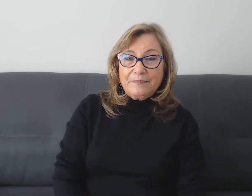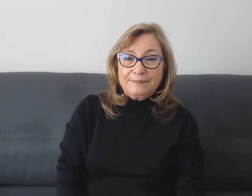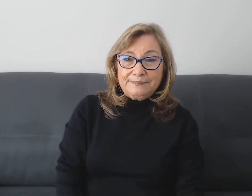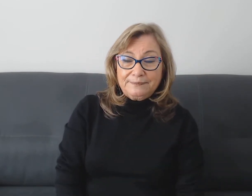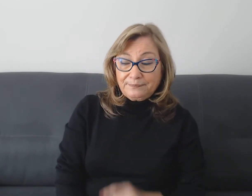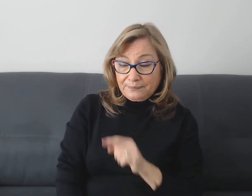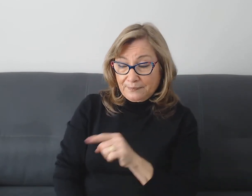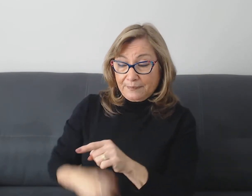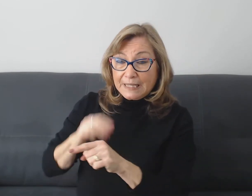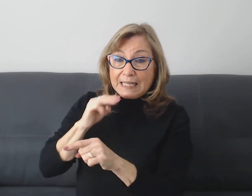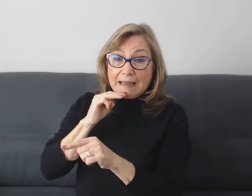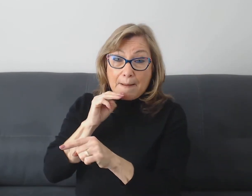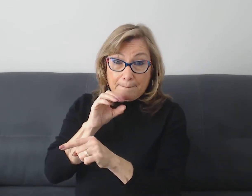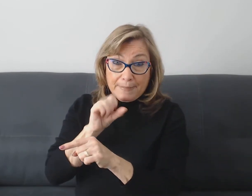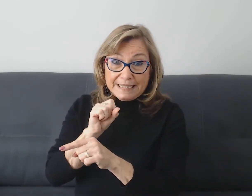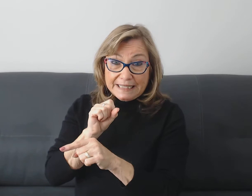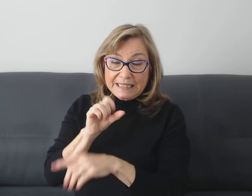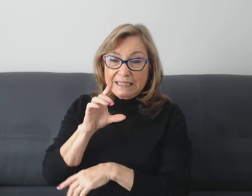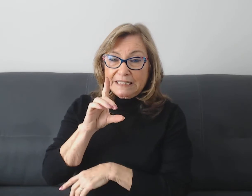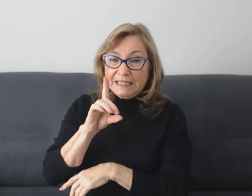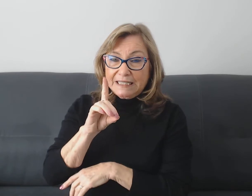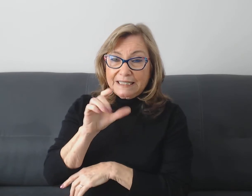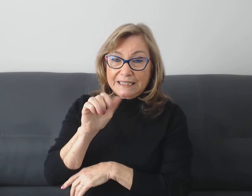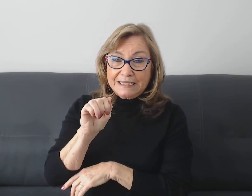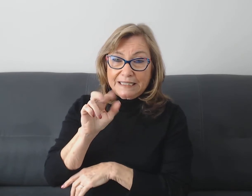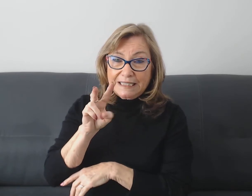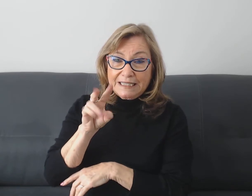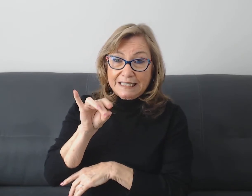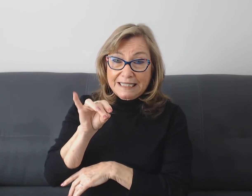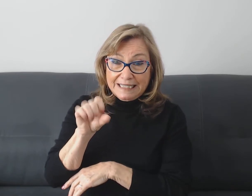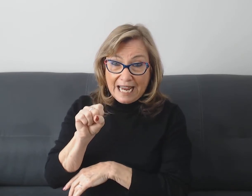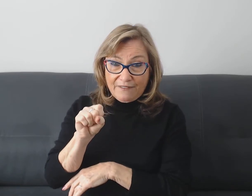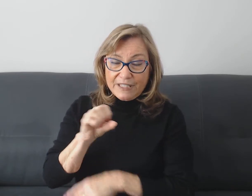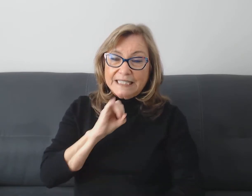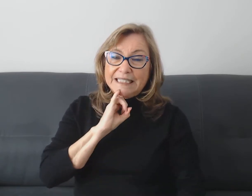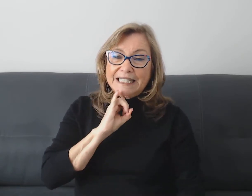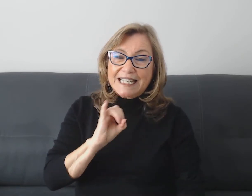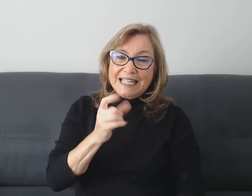Mrs. Davis is the new algebra teacher.